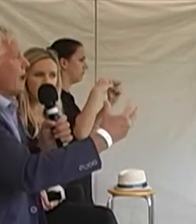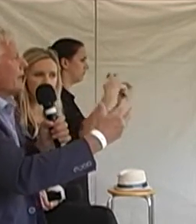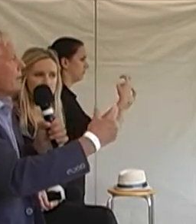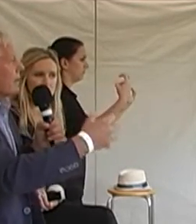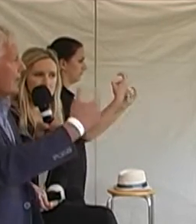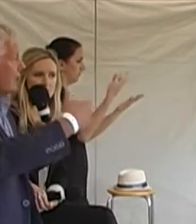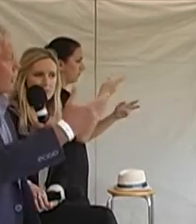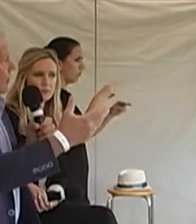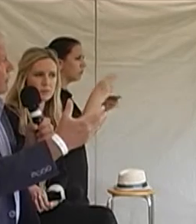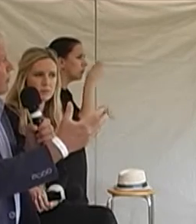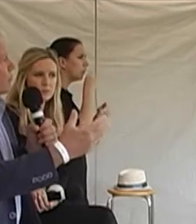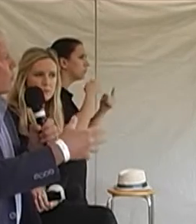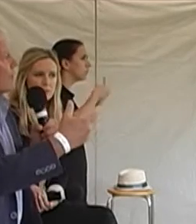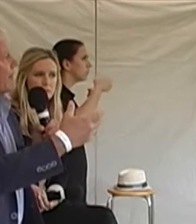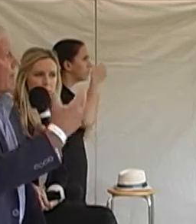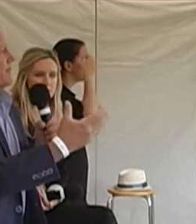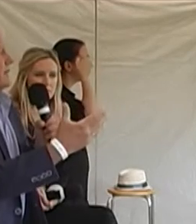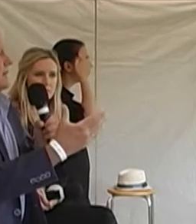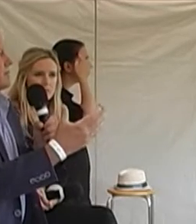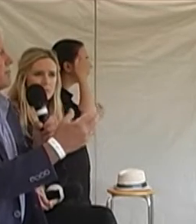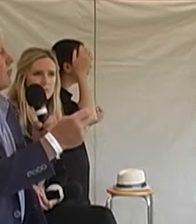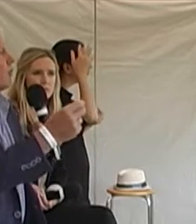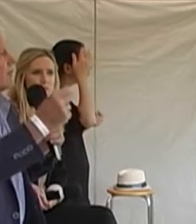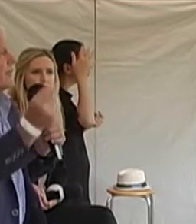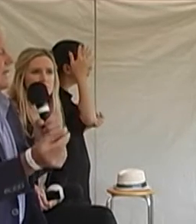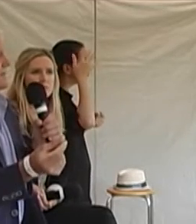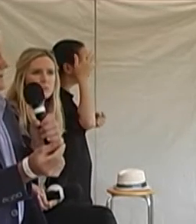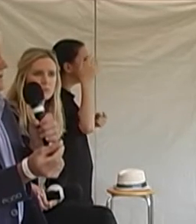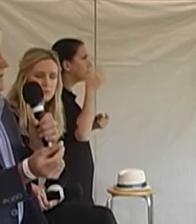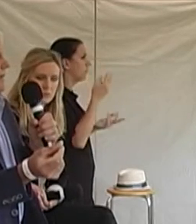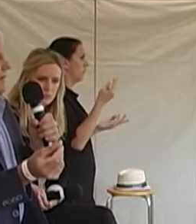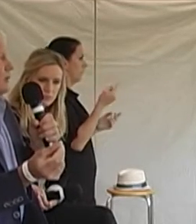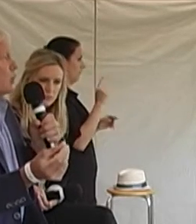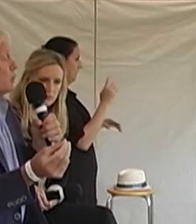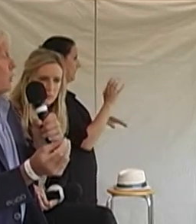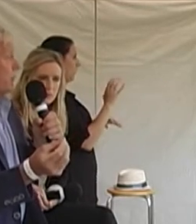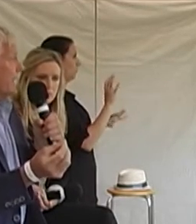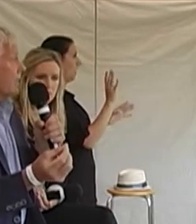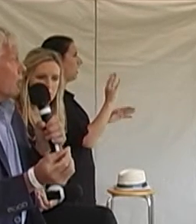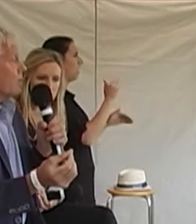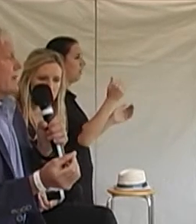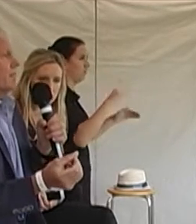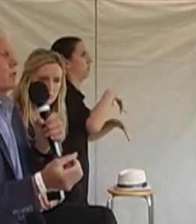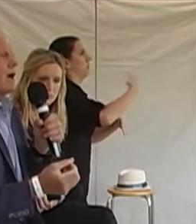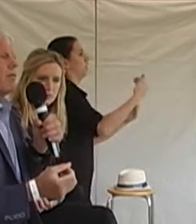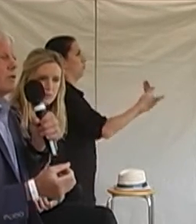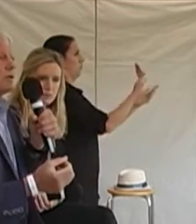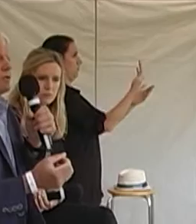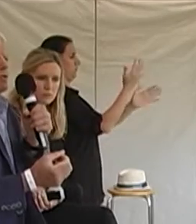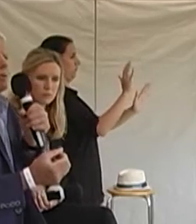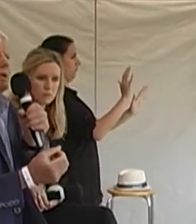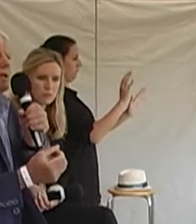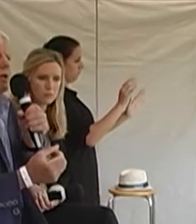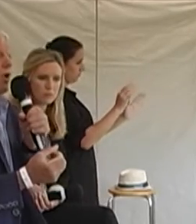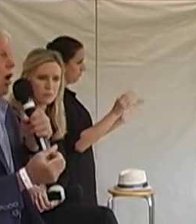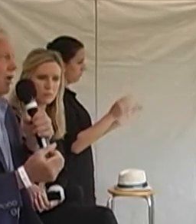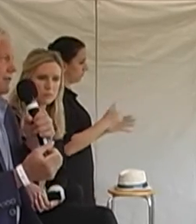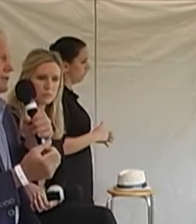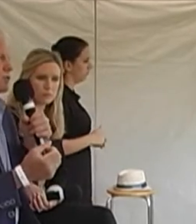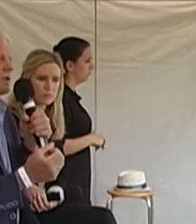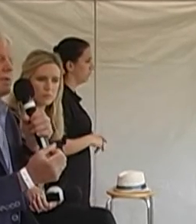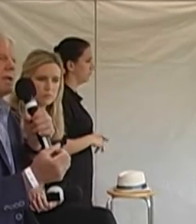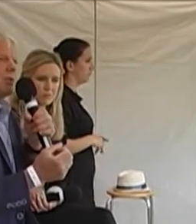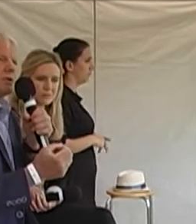developed and lingered on for more than 5 seconds before the next news or playing or whatever you have on your social media or